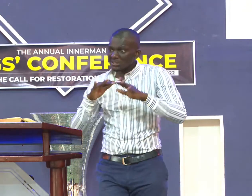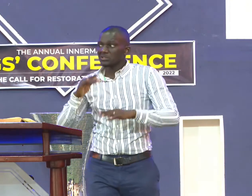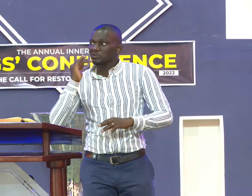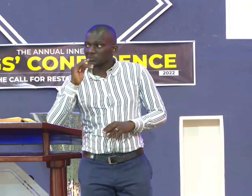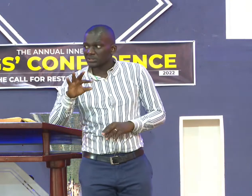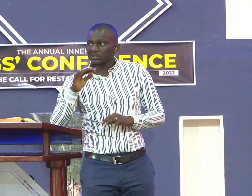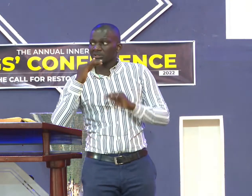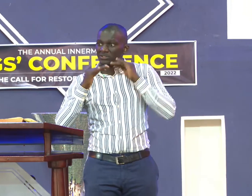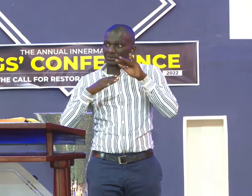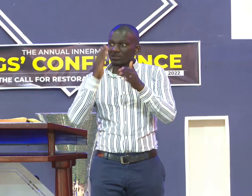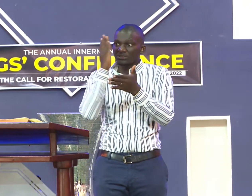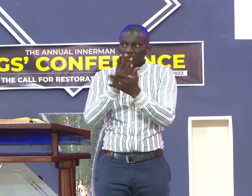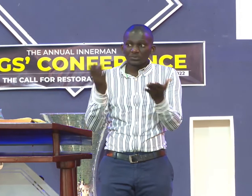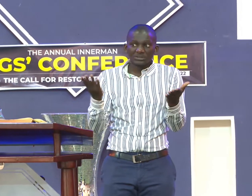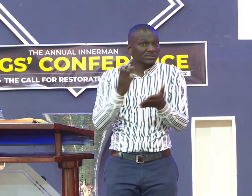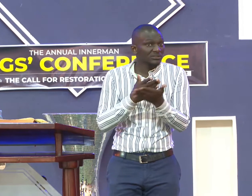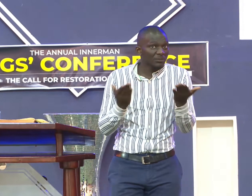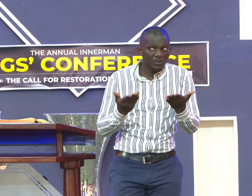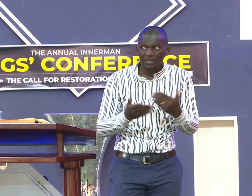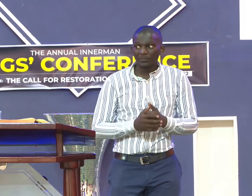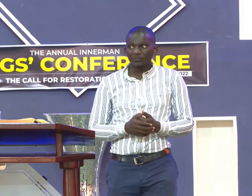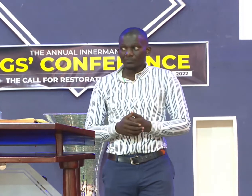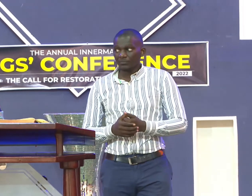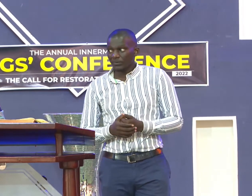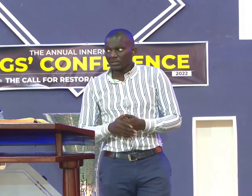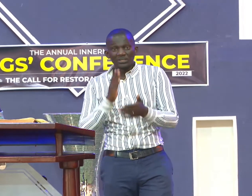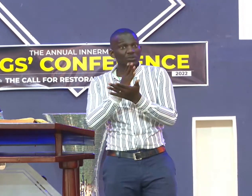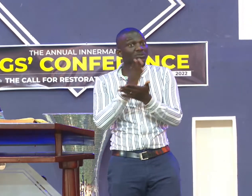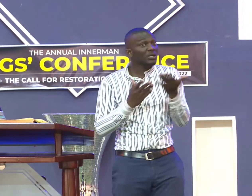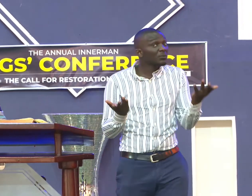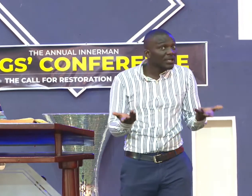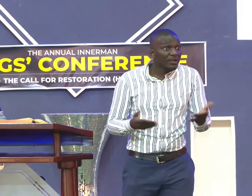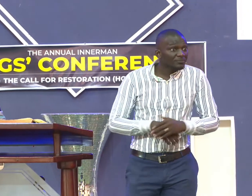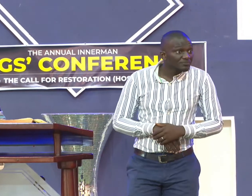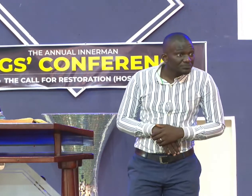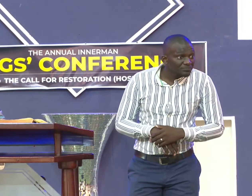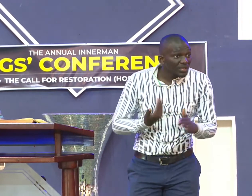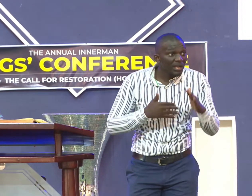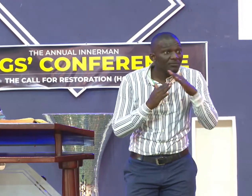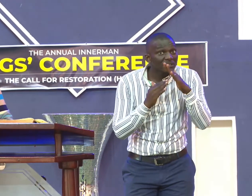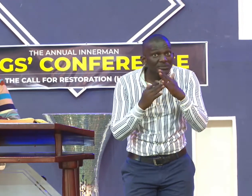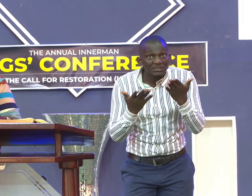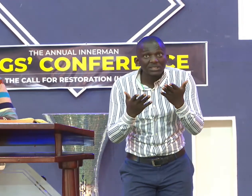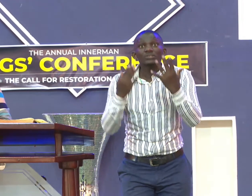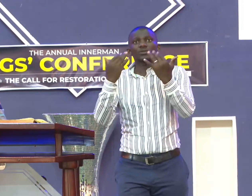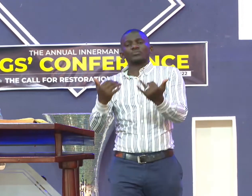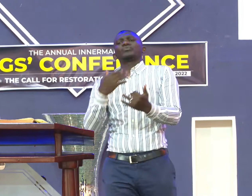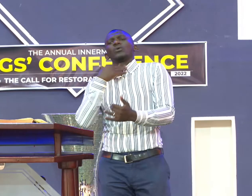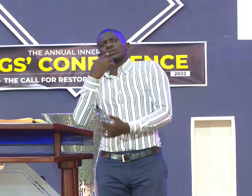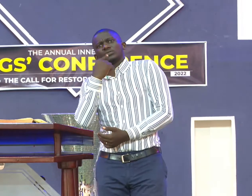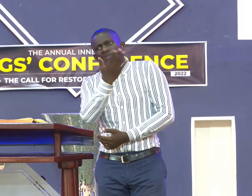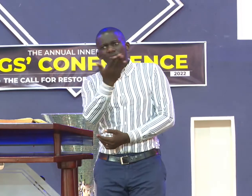out, they have a limit. They have a limitation. I'd love to tell